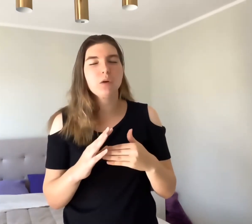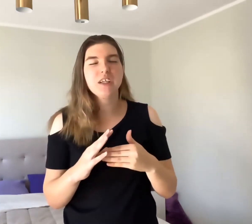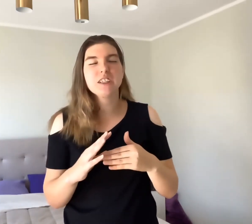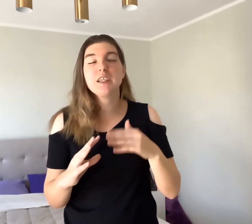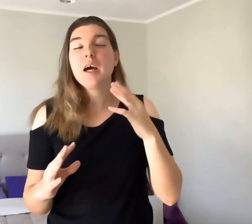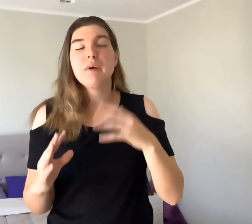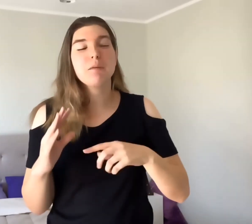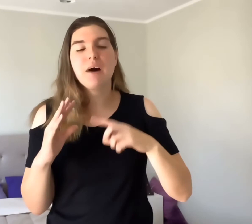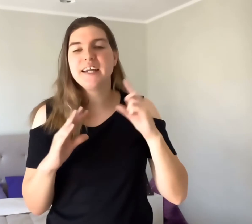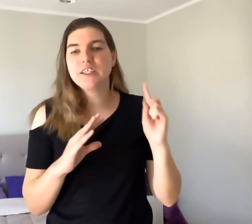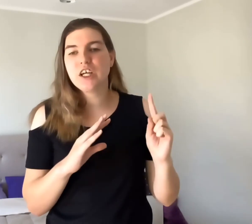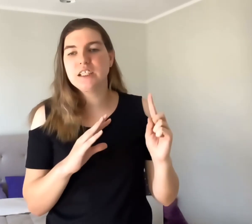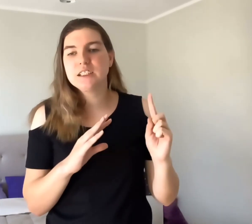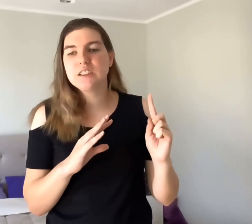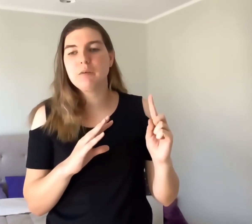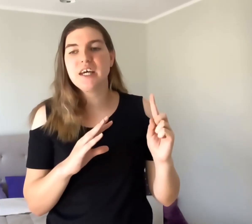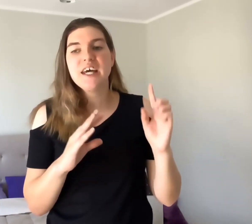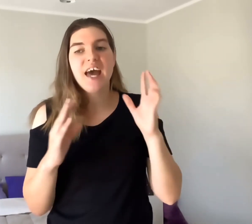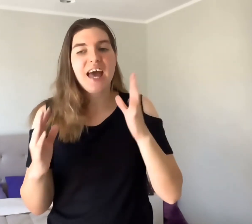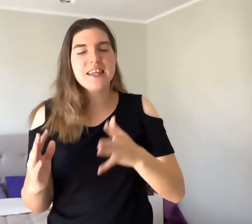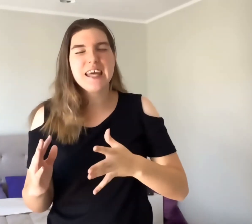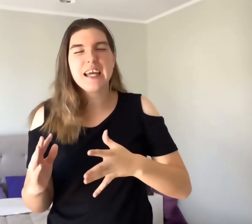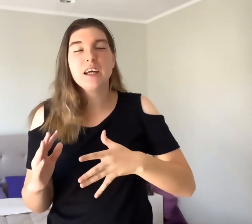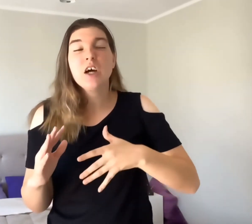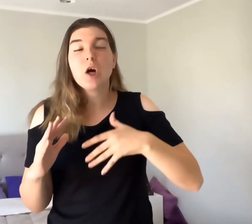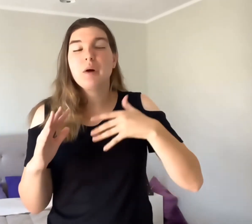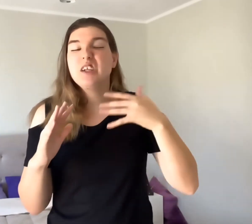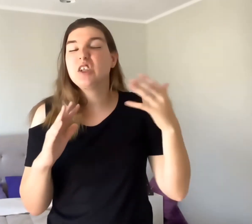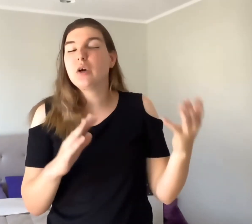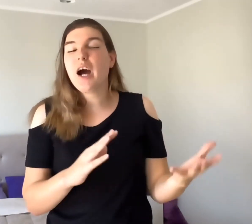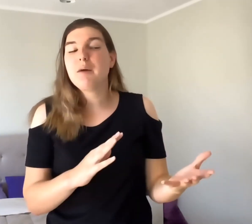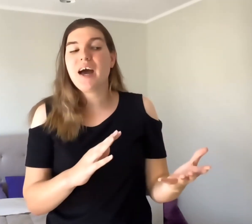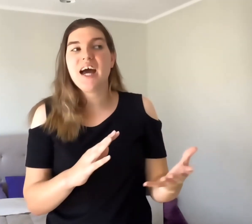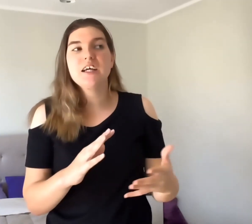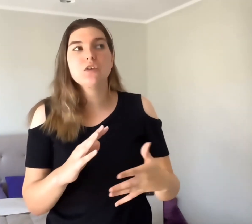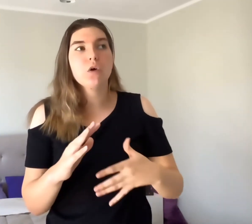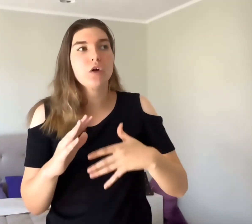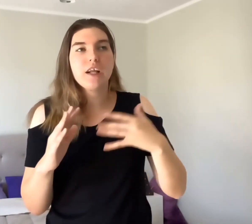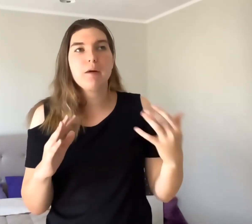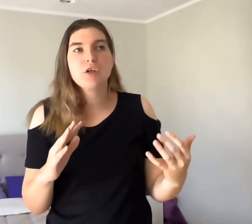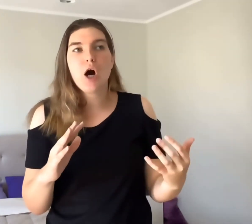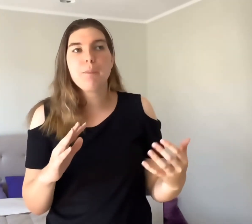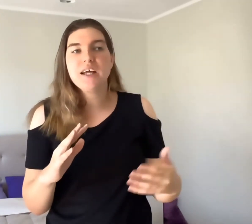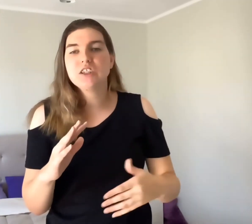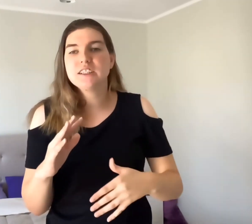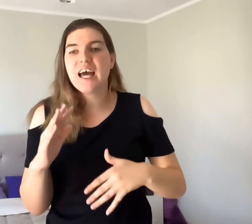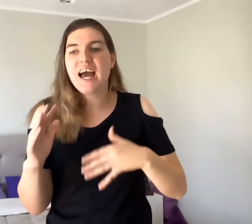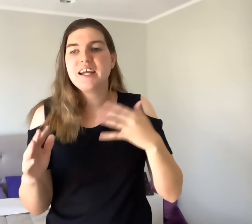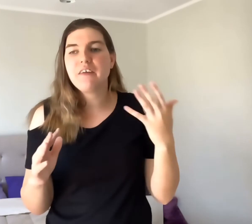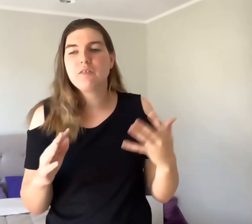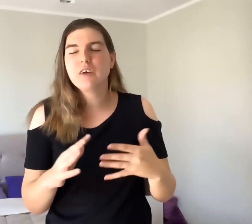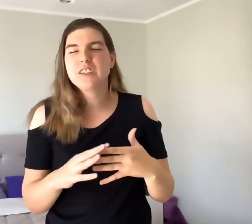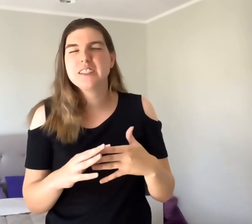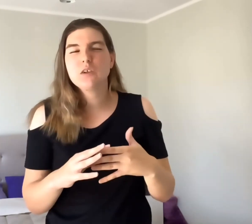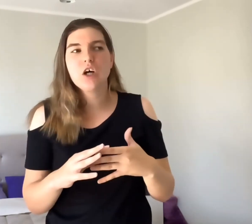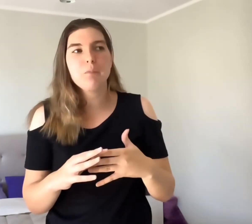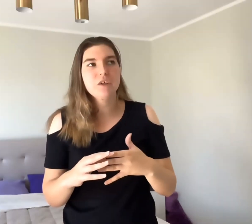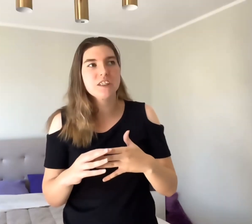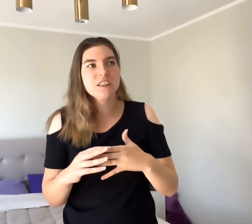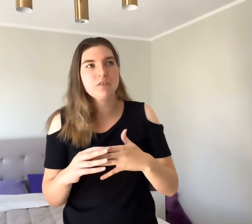and just make minor changes to it, and then go into your iPad or your laptop and just add other filters on top using different